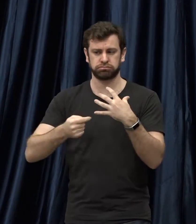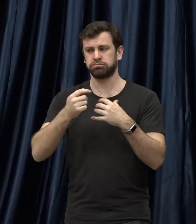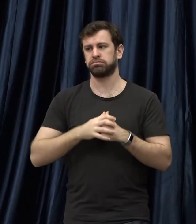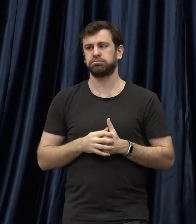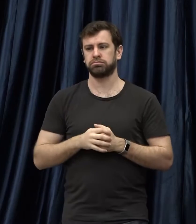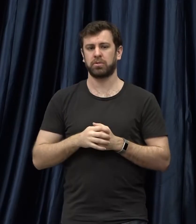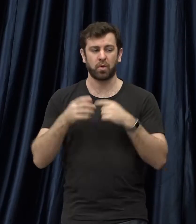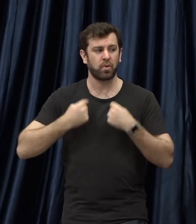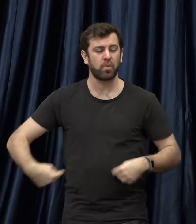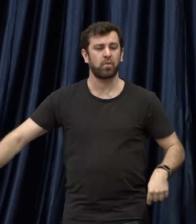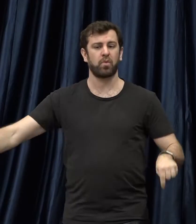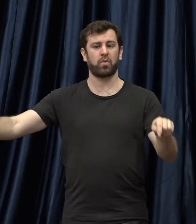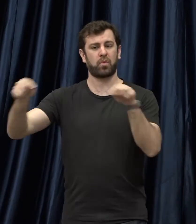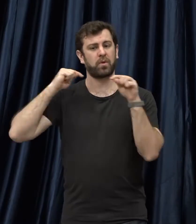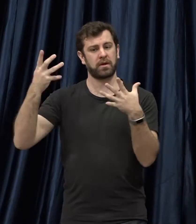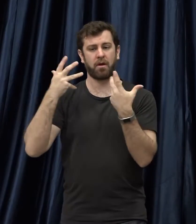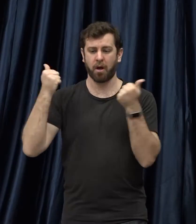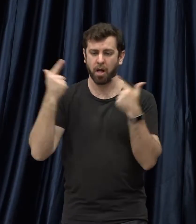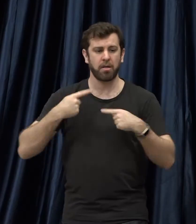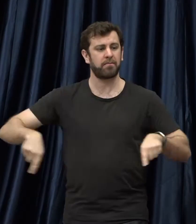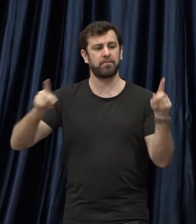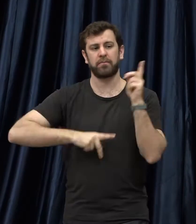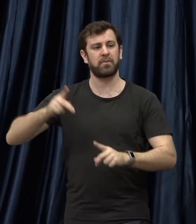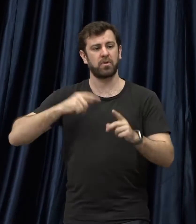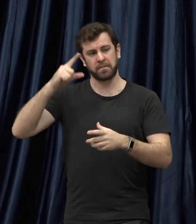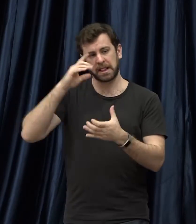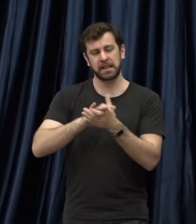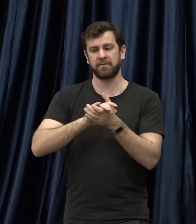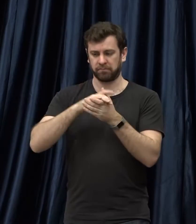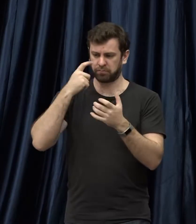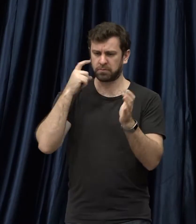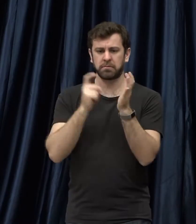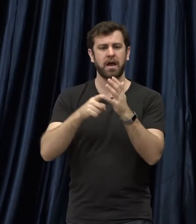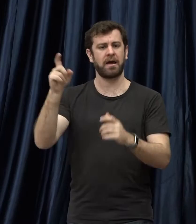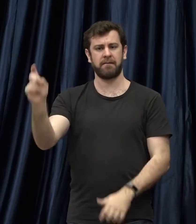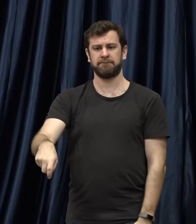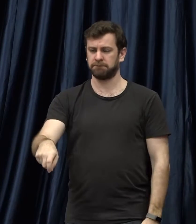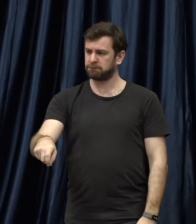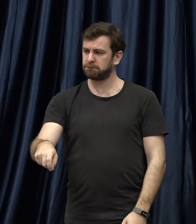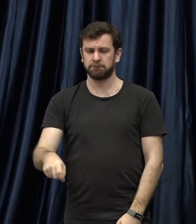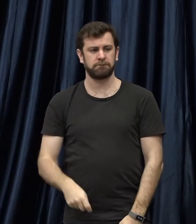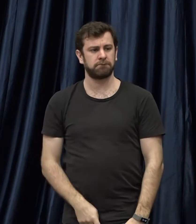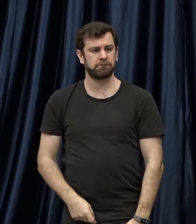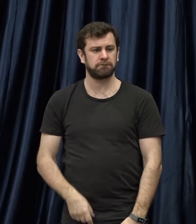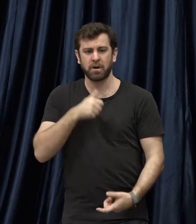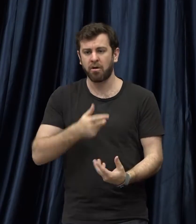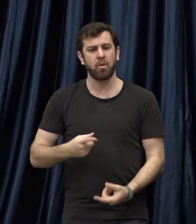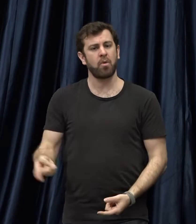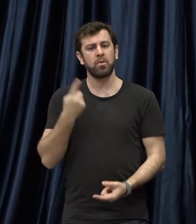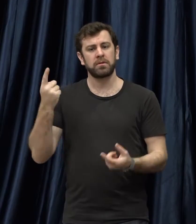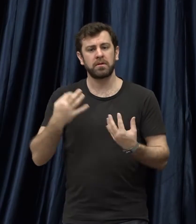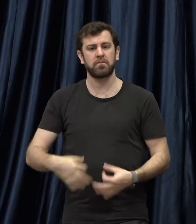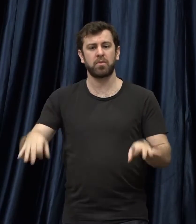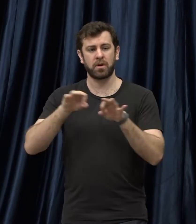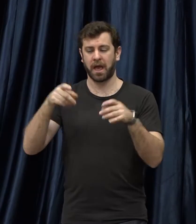we collectively as believers have to recognize. Not the importance of